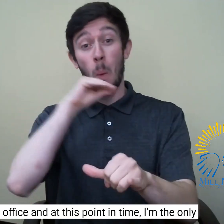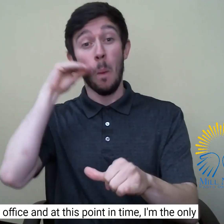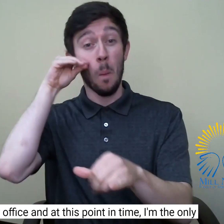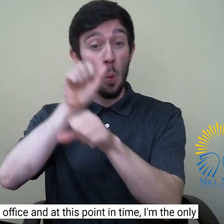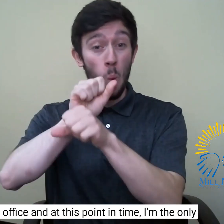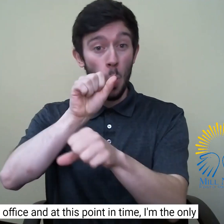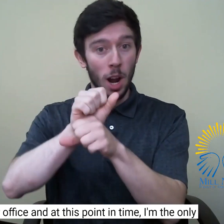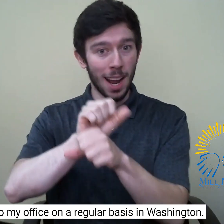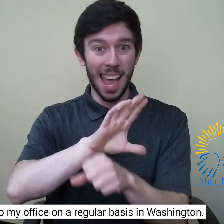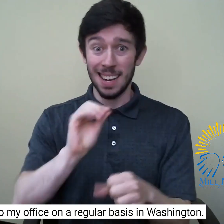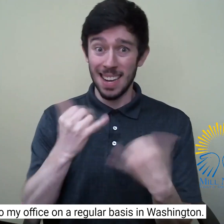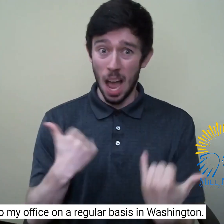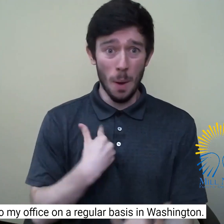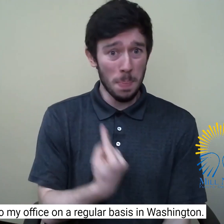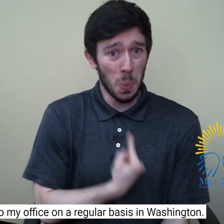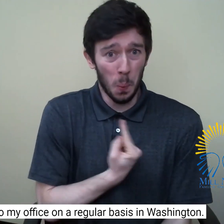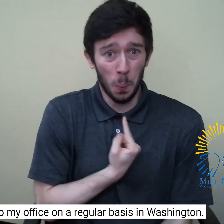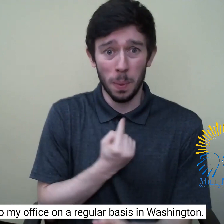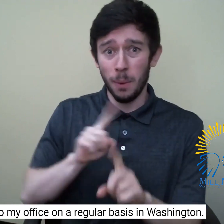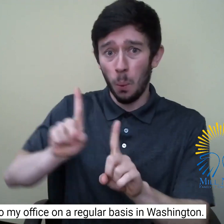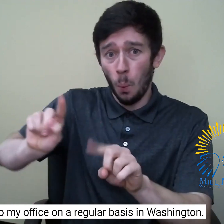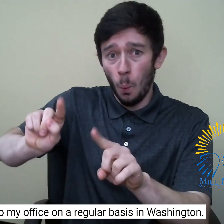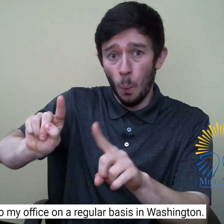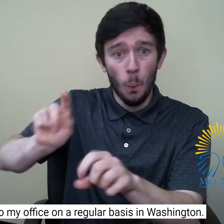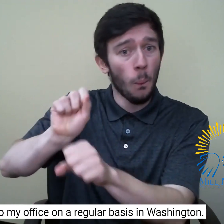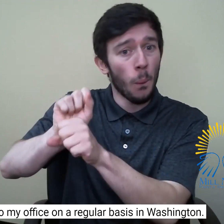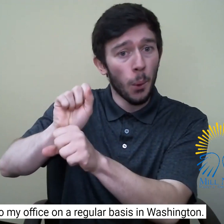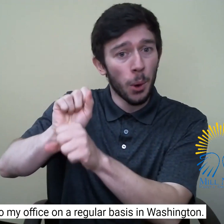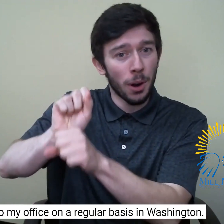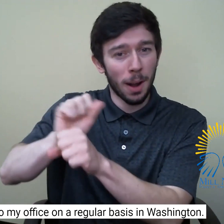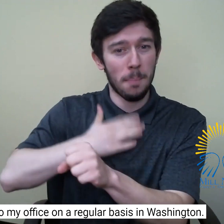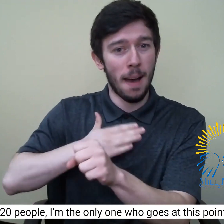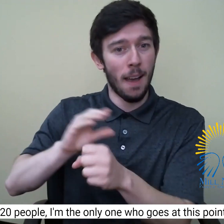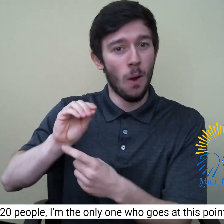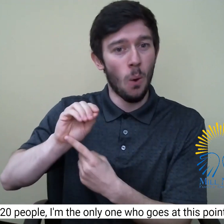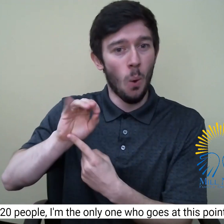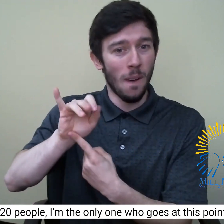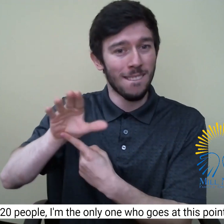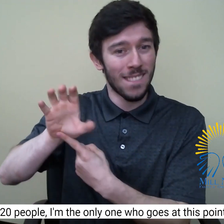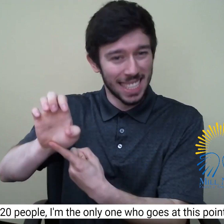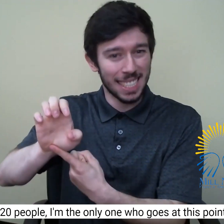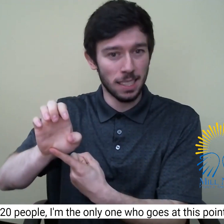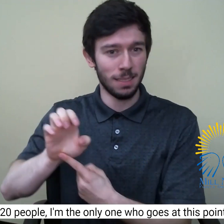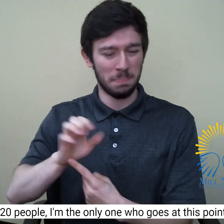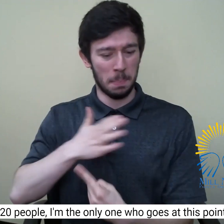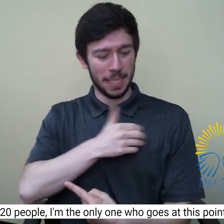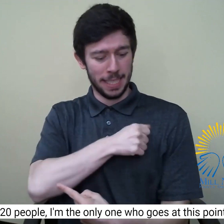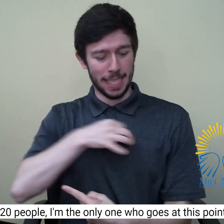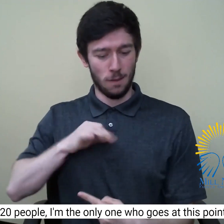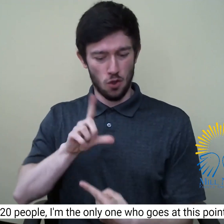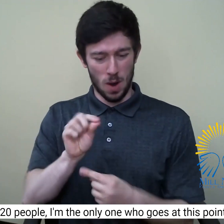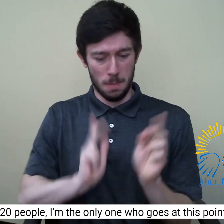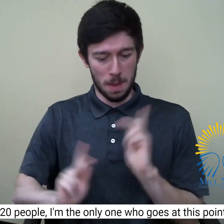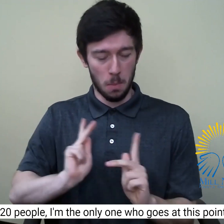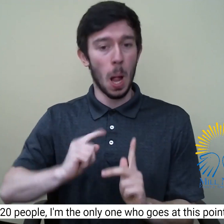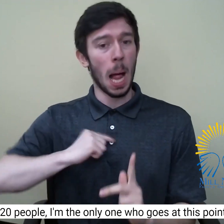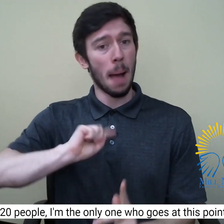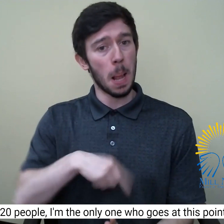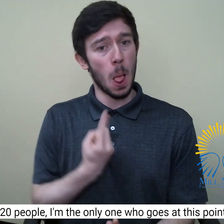time, I'm the only one who goes to my office on a regular basis in Washington. Of my staff of nearly 20 people, I'm the only one who goes at